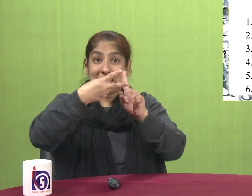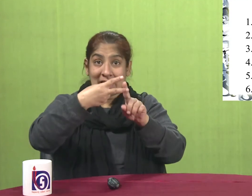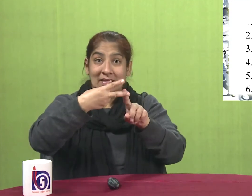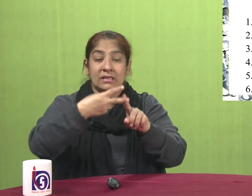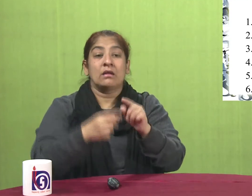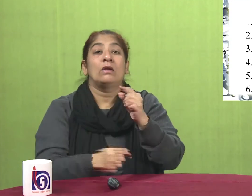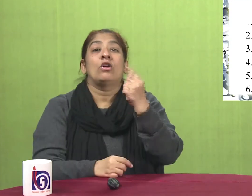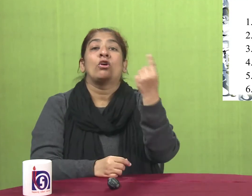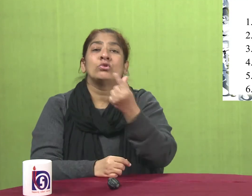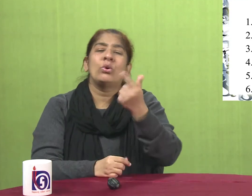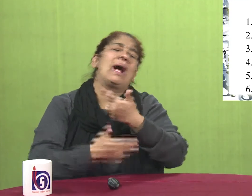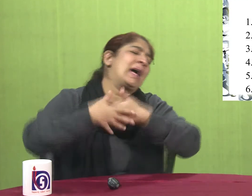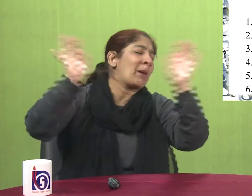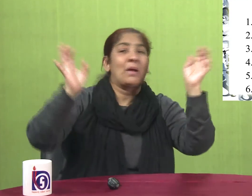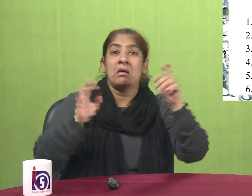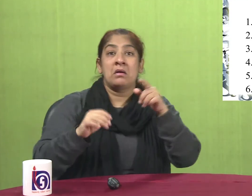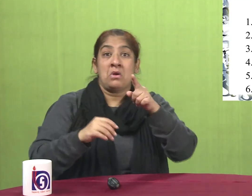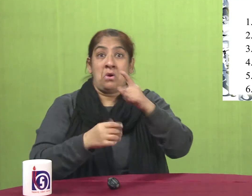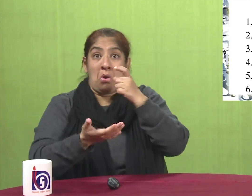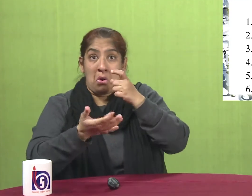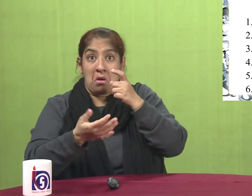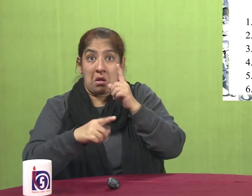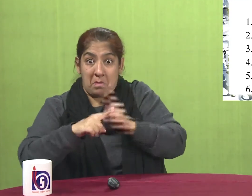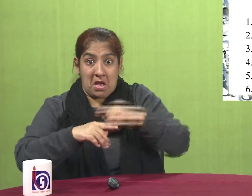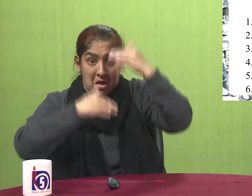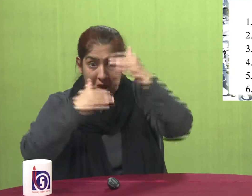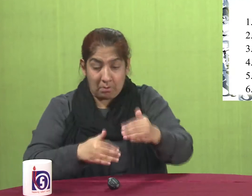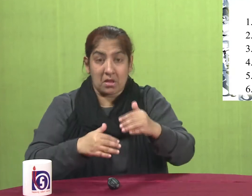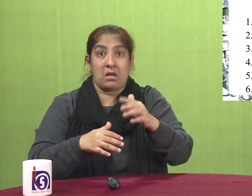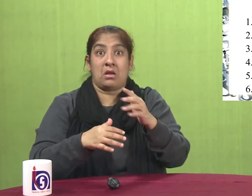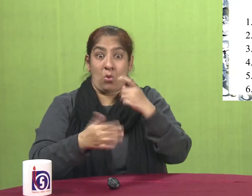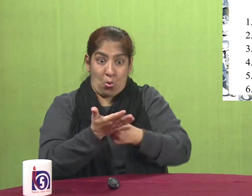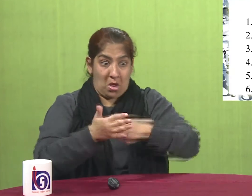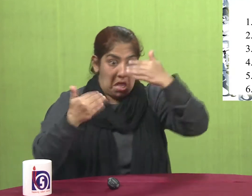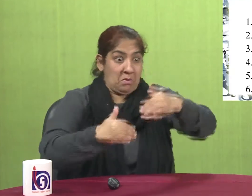Then the second is unlimited use.